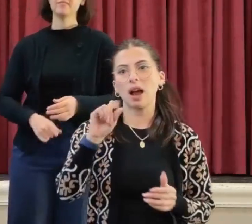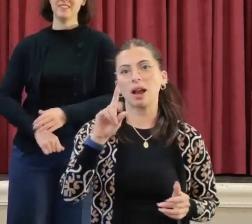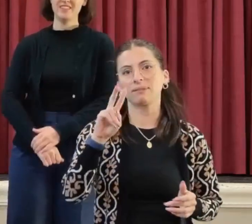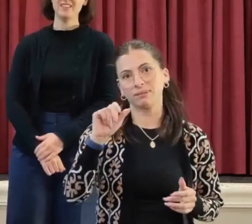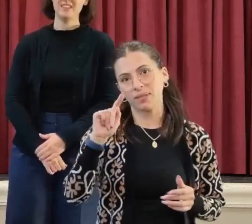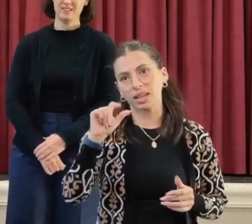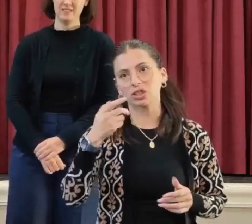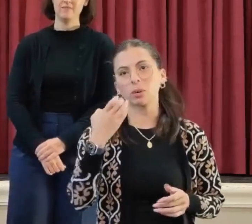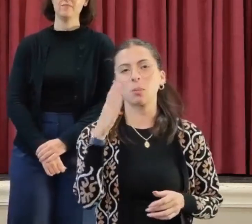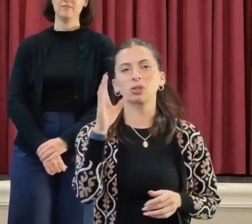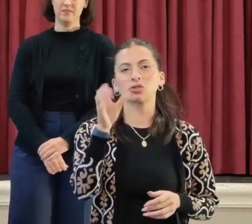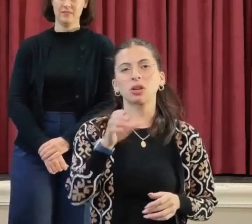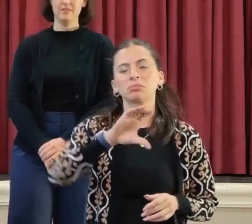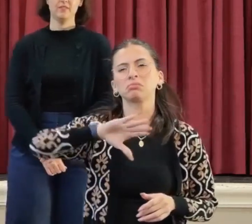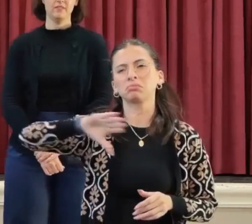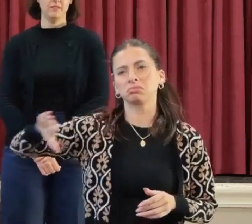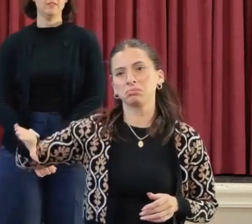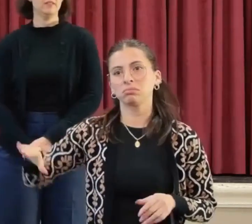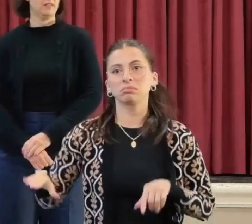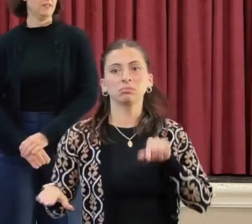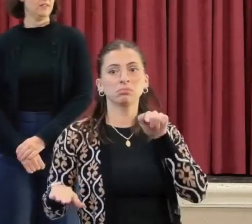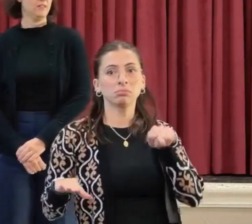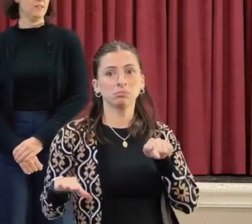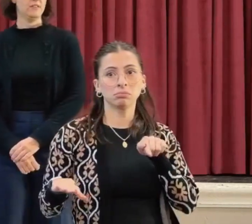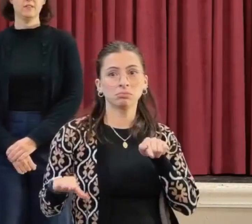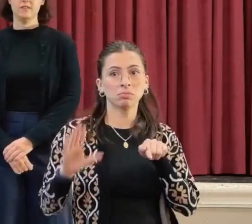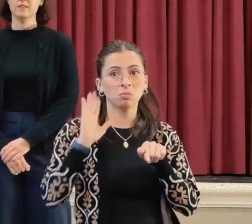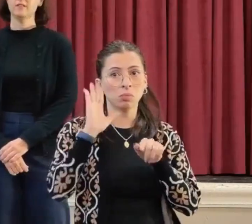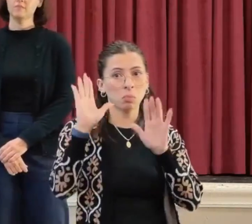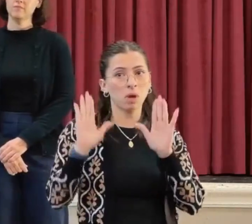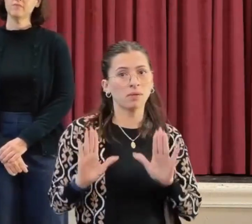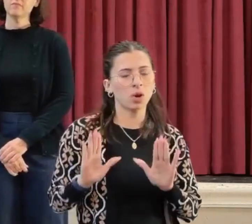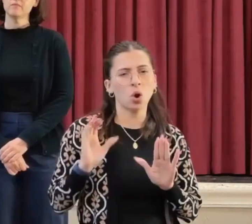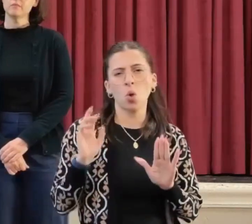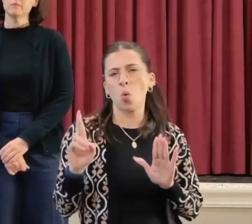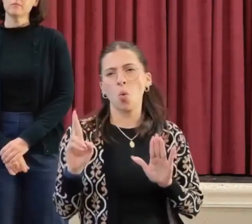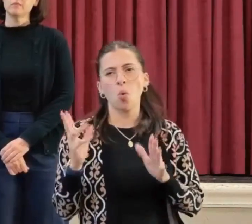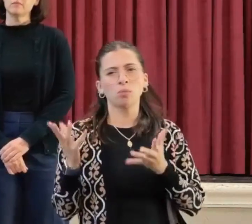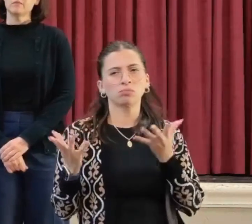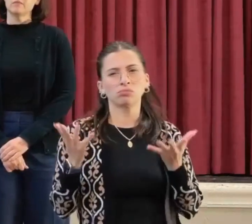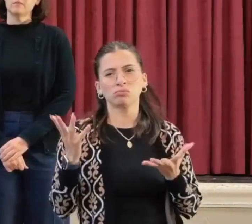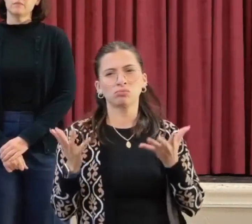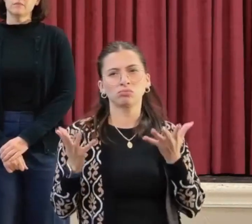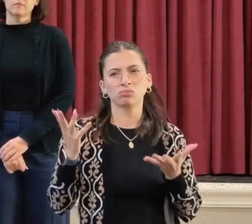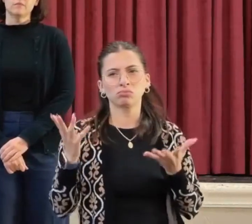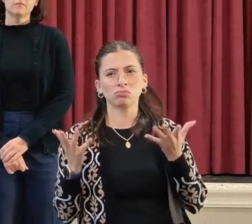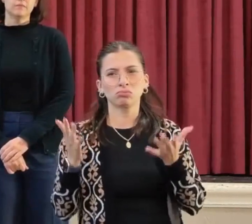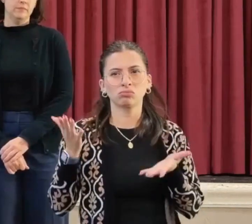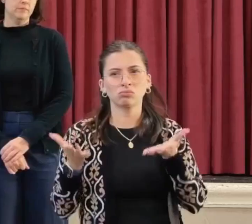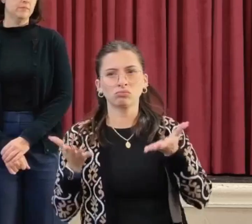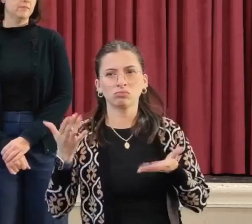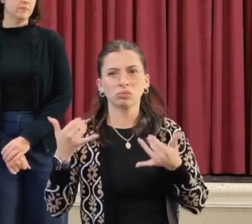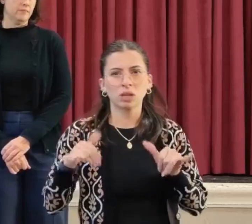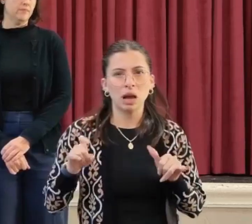and voice The Medicare Advantage to Blue Cross, that's one of the things that I have.